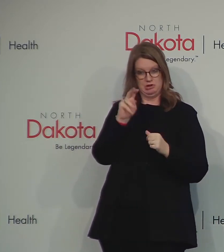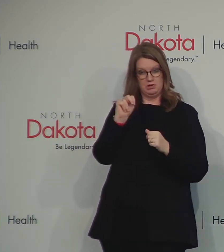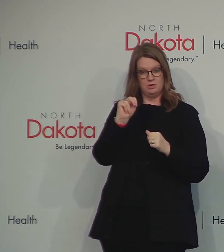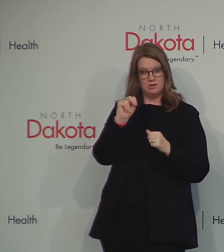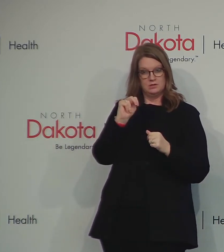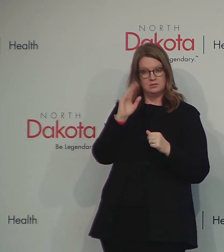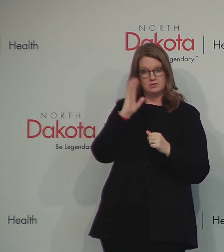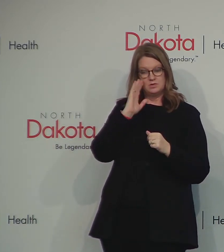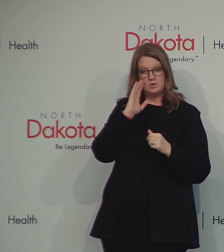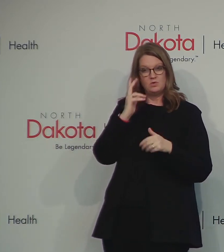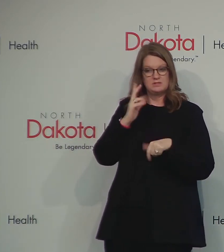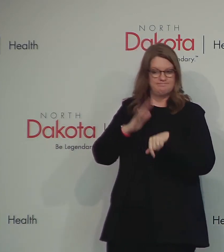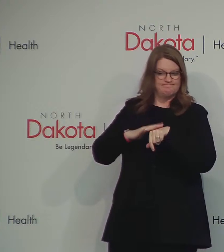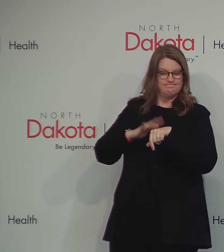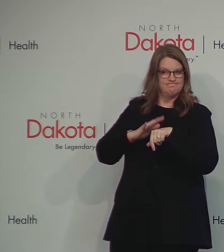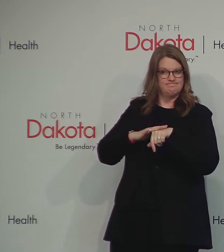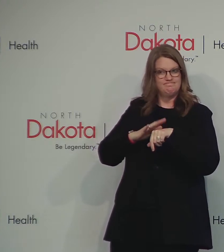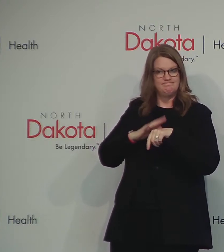reducing some of our precautionary